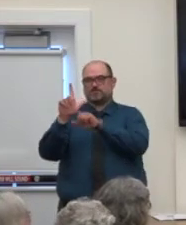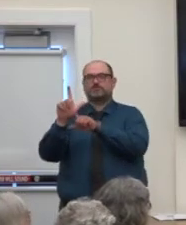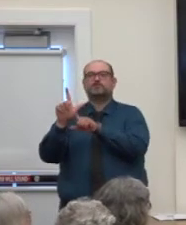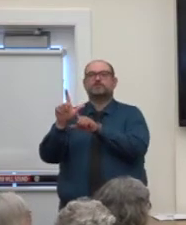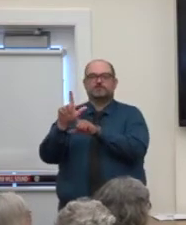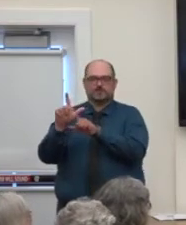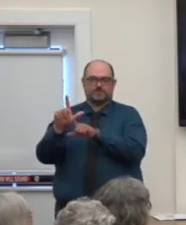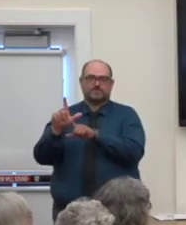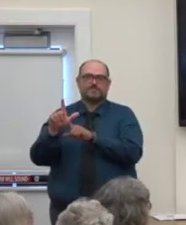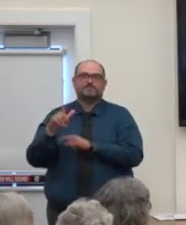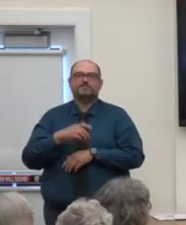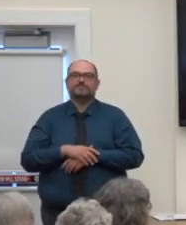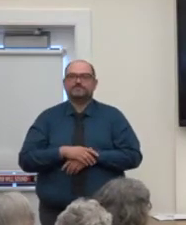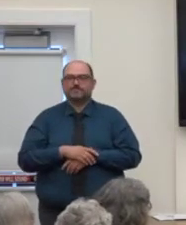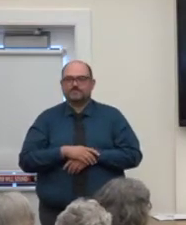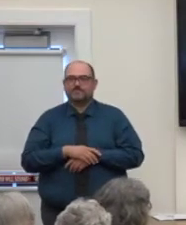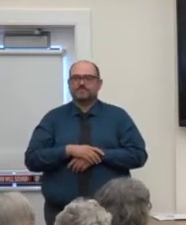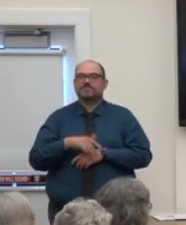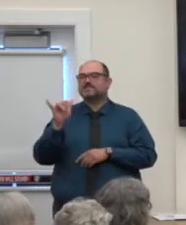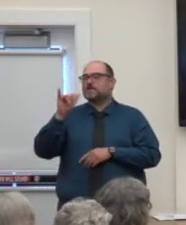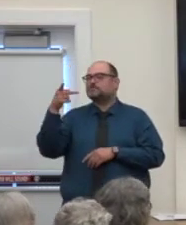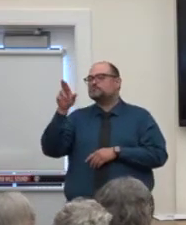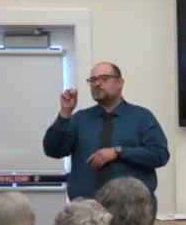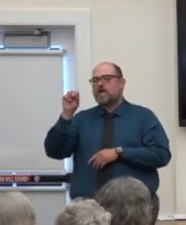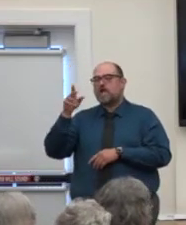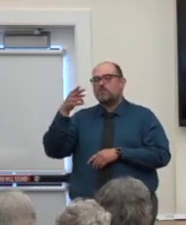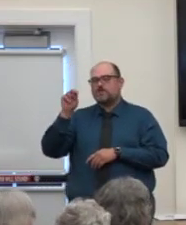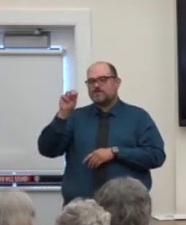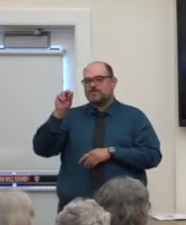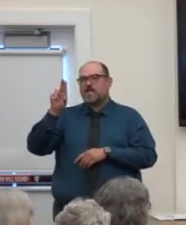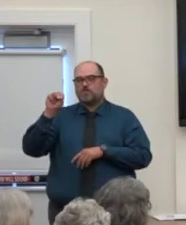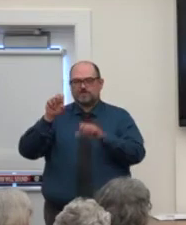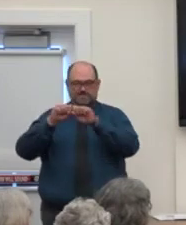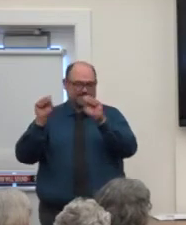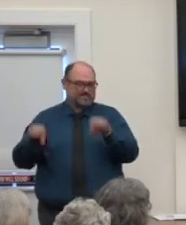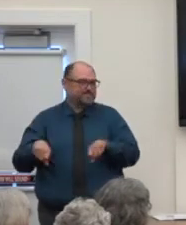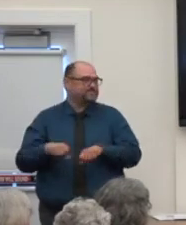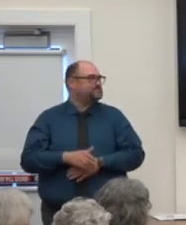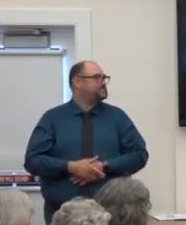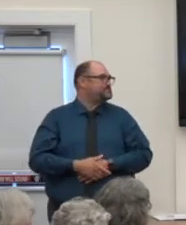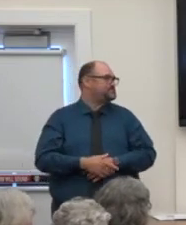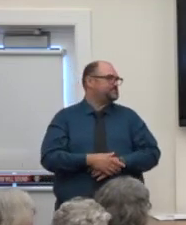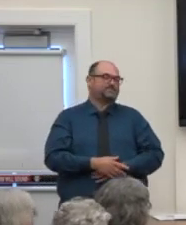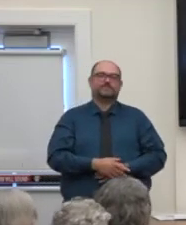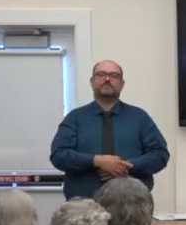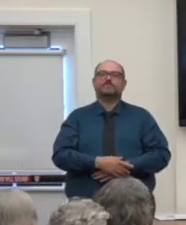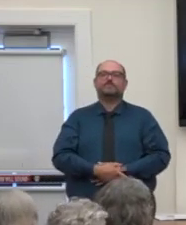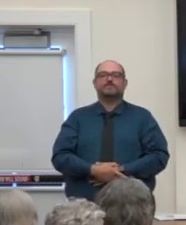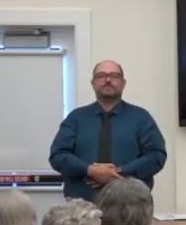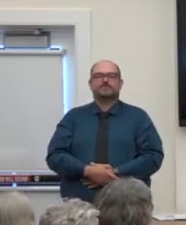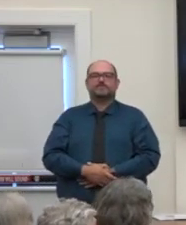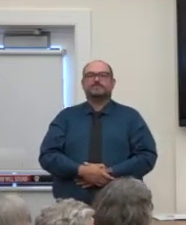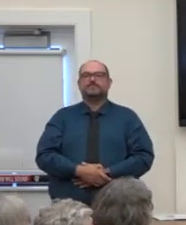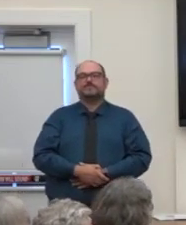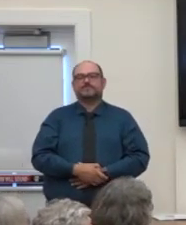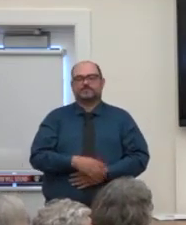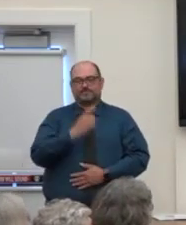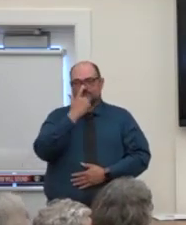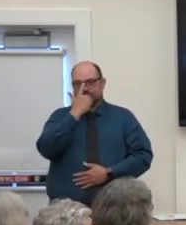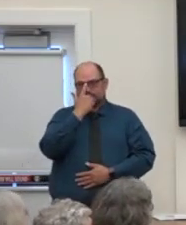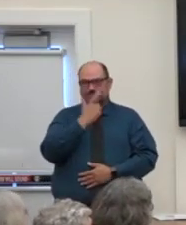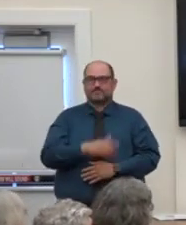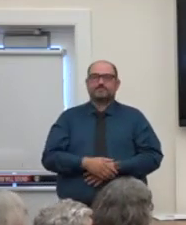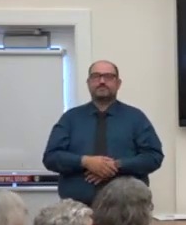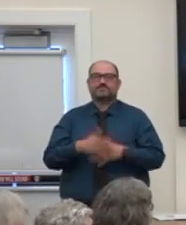system, where you mix, kind of are mixing a pronoun with a, generally mixing a pronoun with a verb. So for example, you could do the sign for a